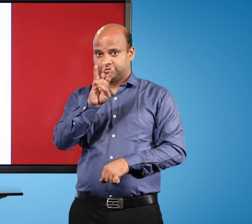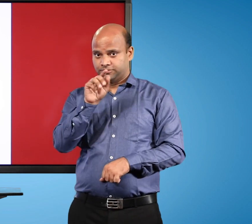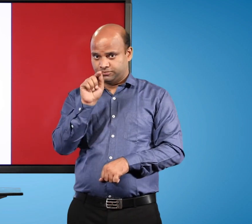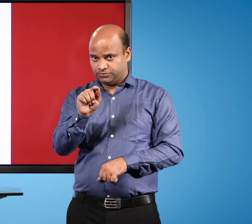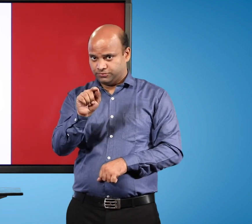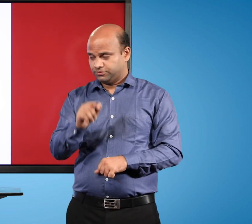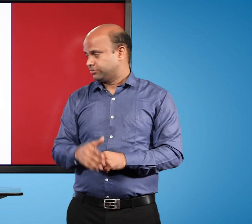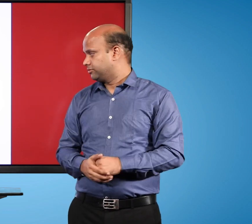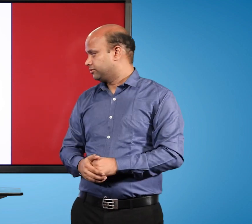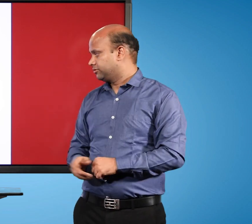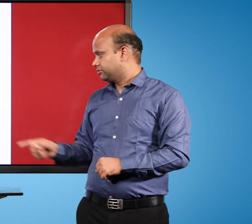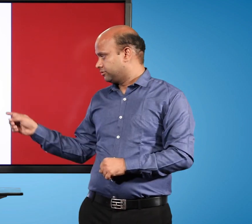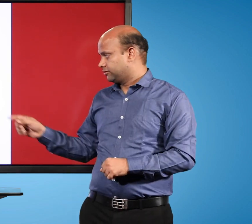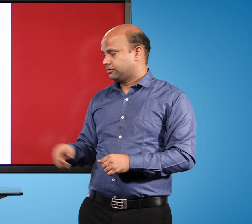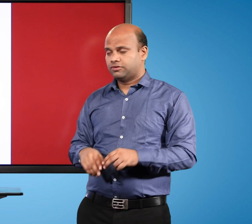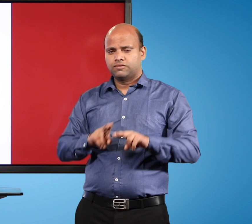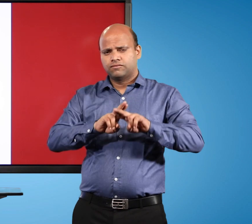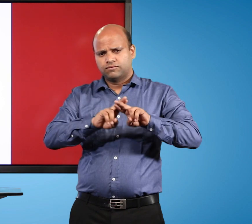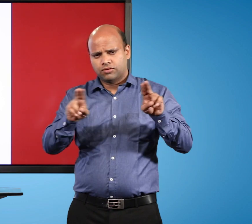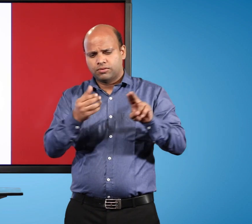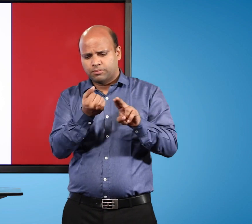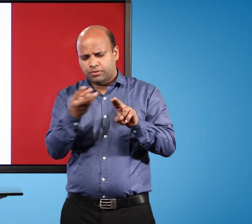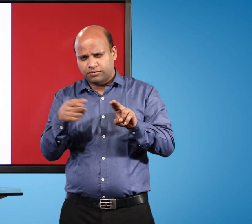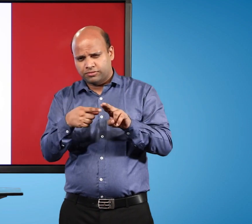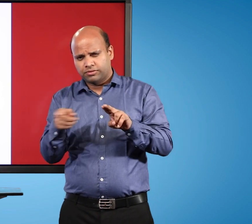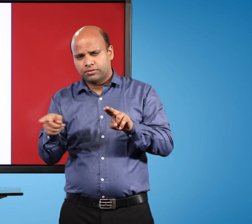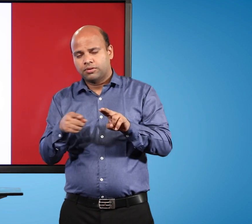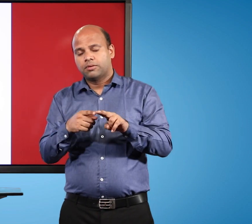3. Which is the greatest whole number?